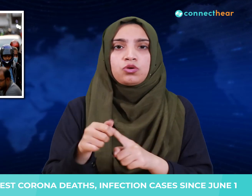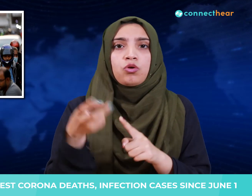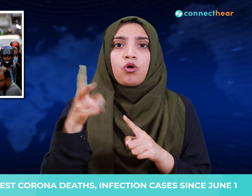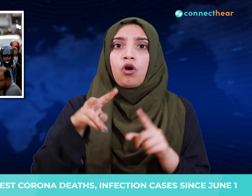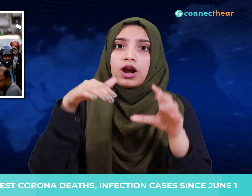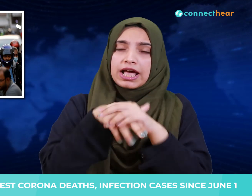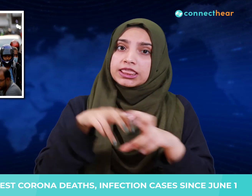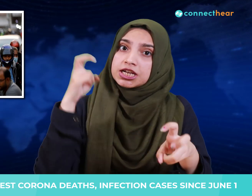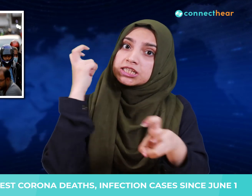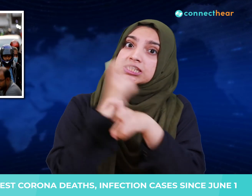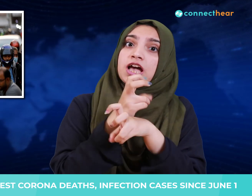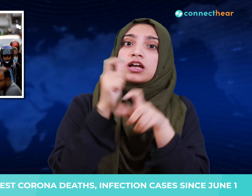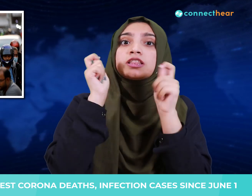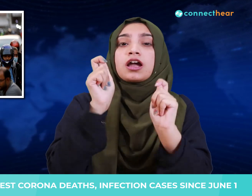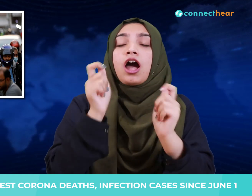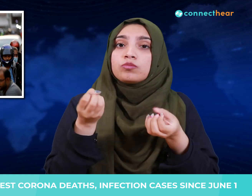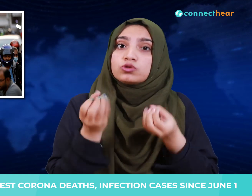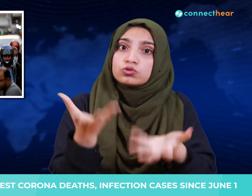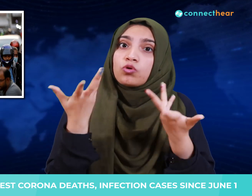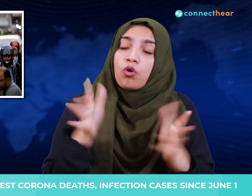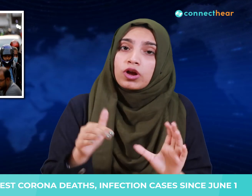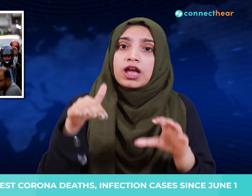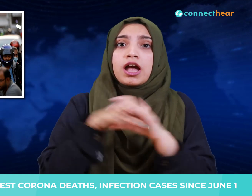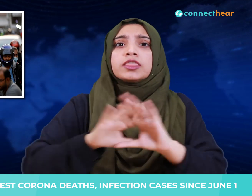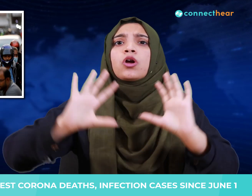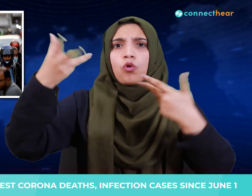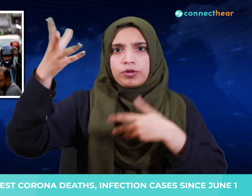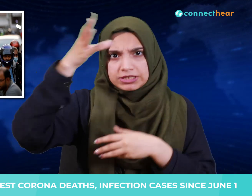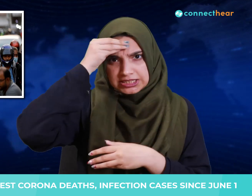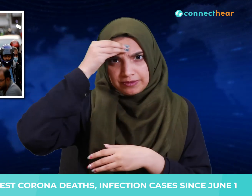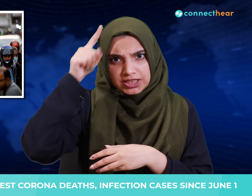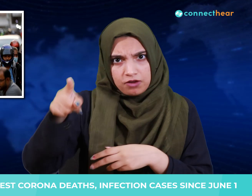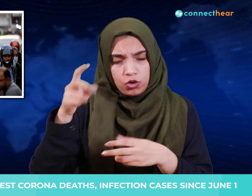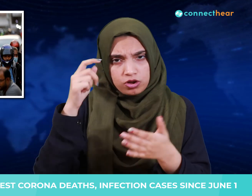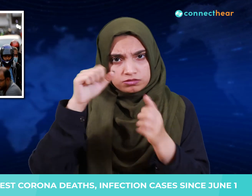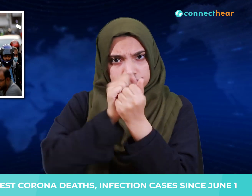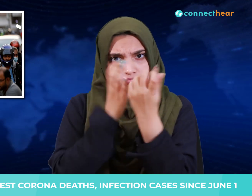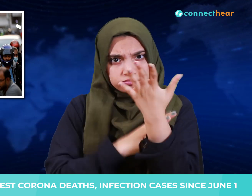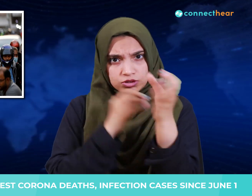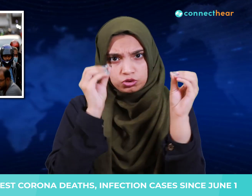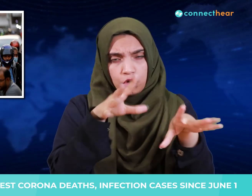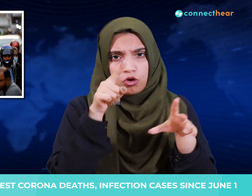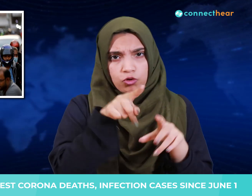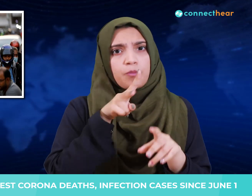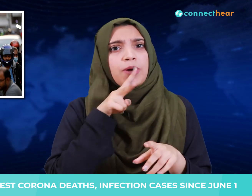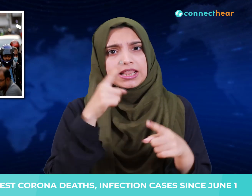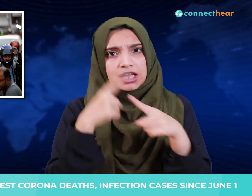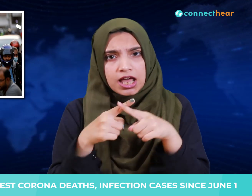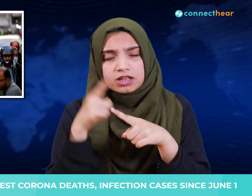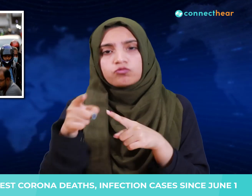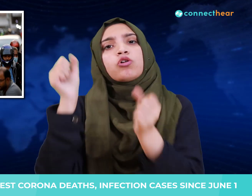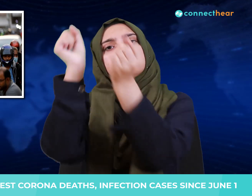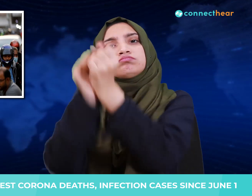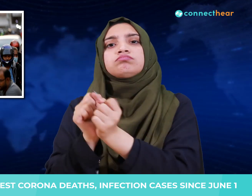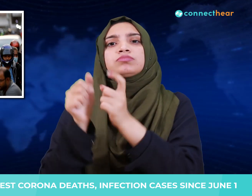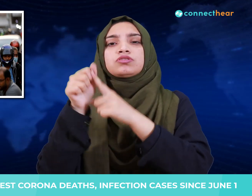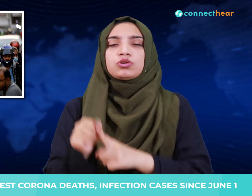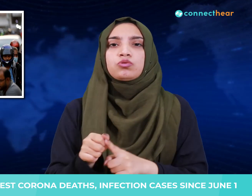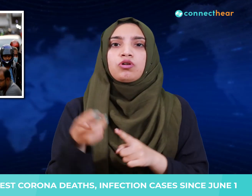action against the persons concerned. The Sindh CM said that he will not tolerate